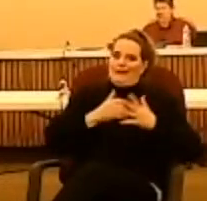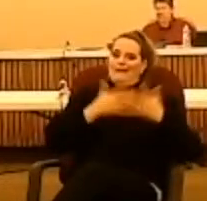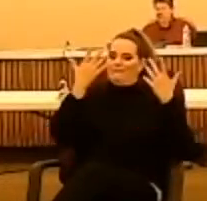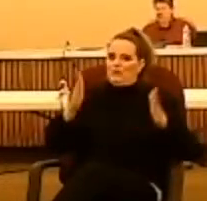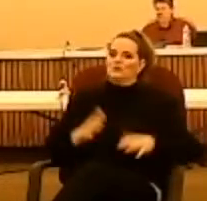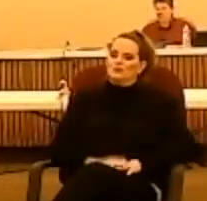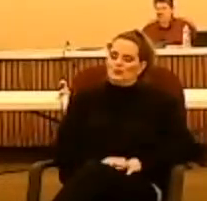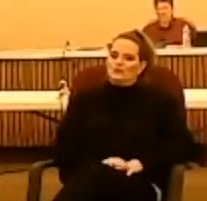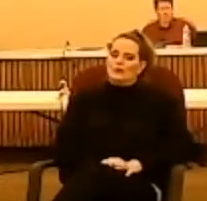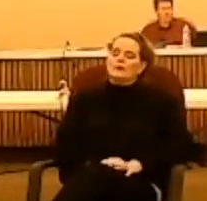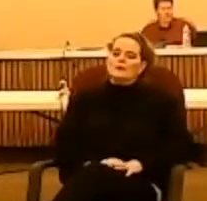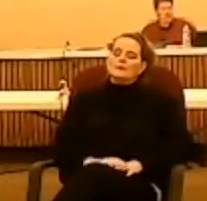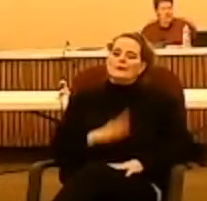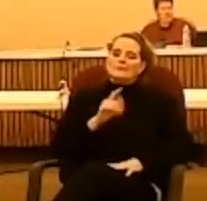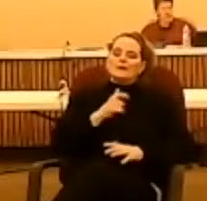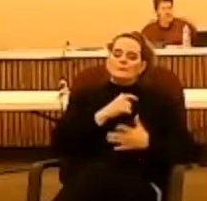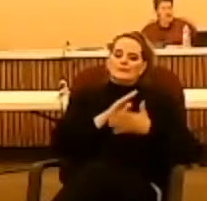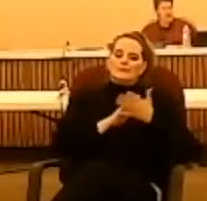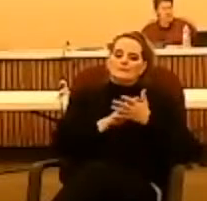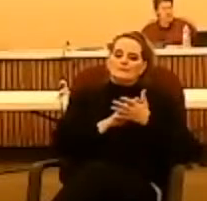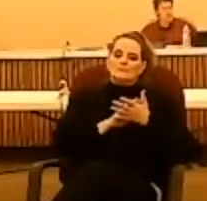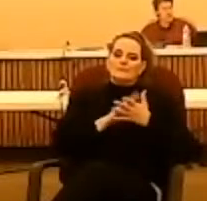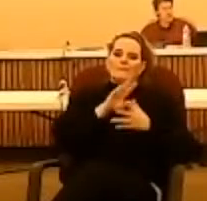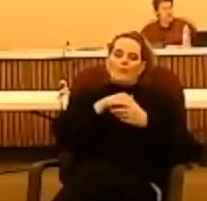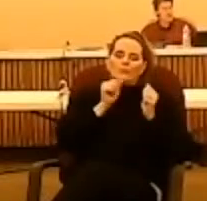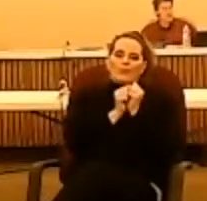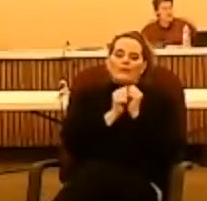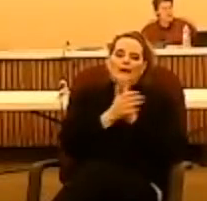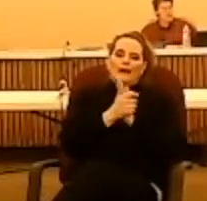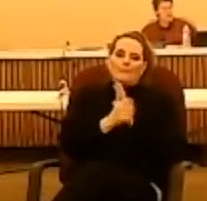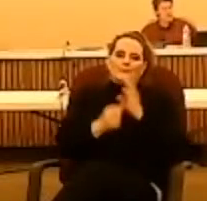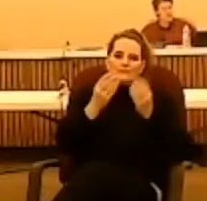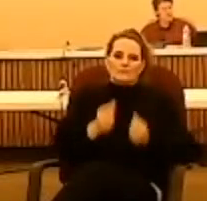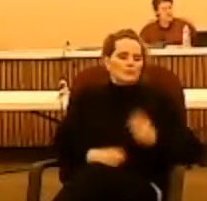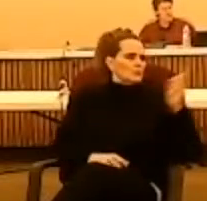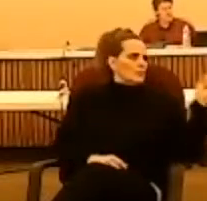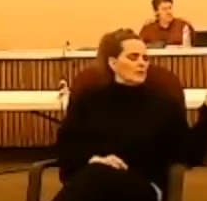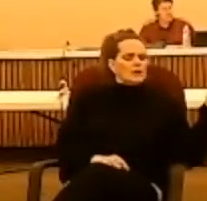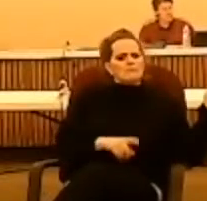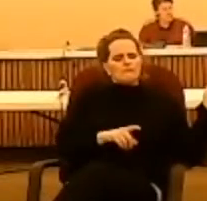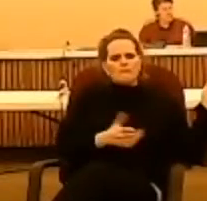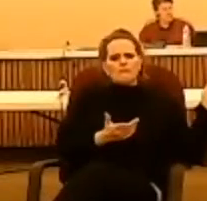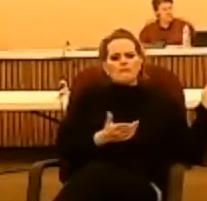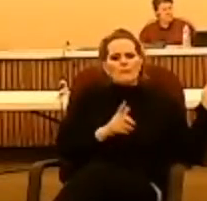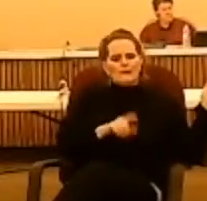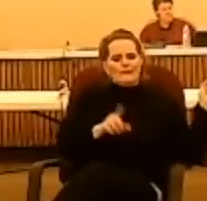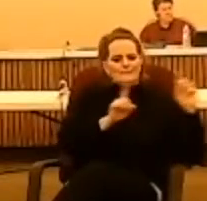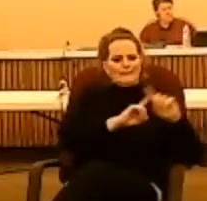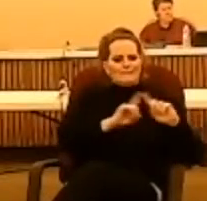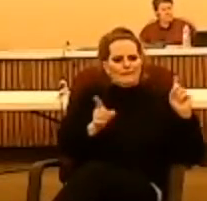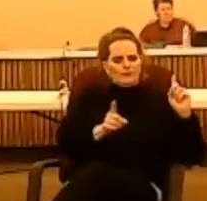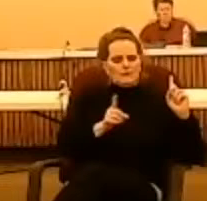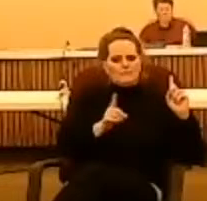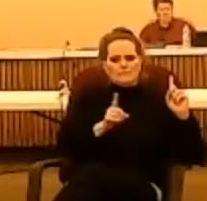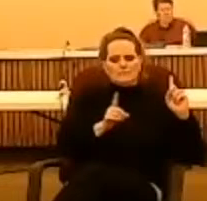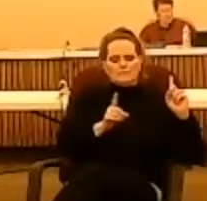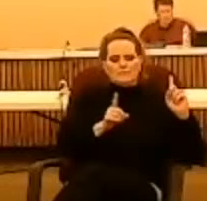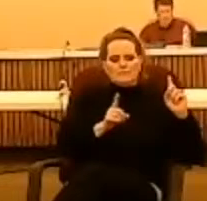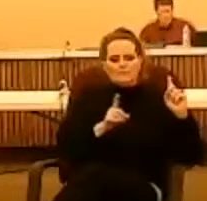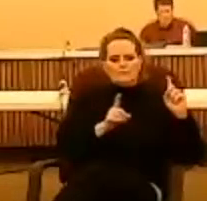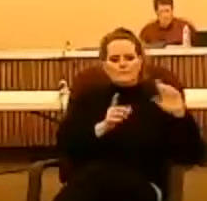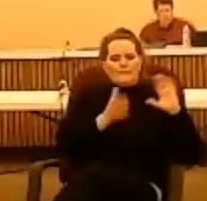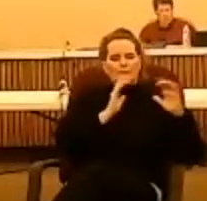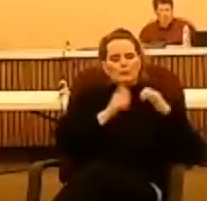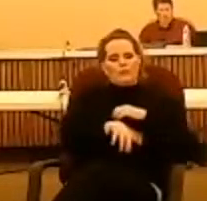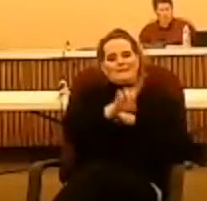of a comprehensive solution, not haphazardly. Is that different than the DASNY grant or is? Different,